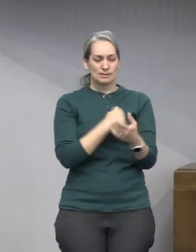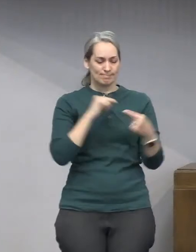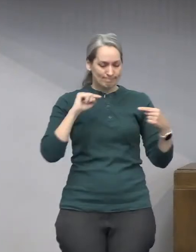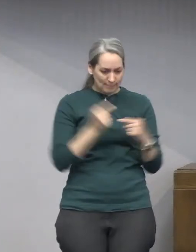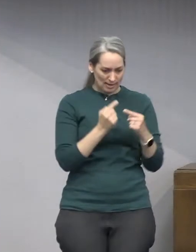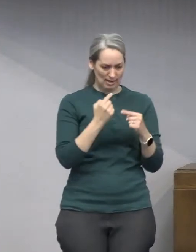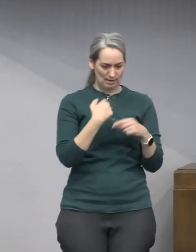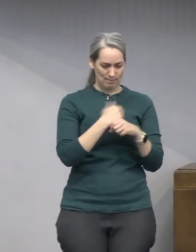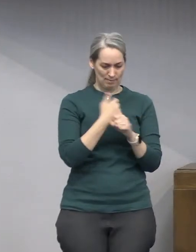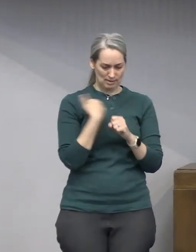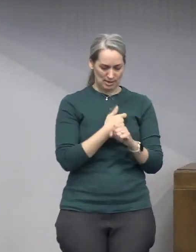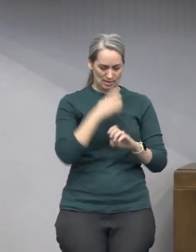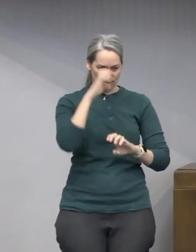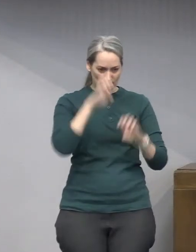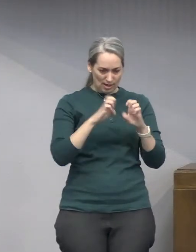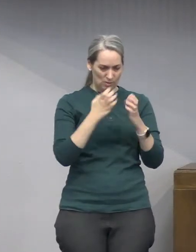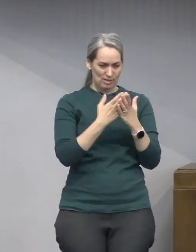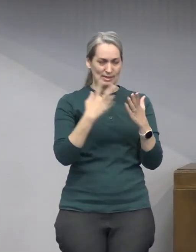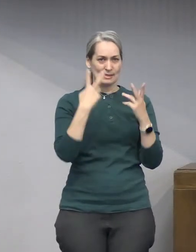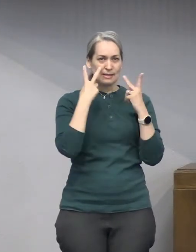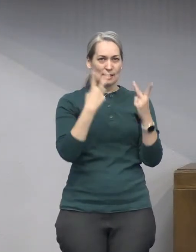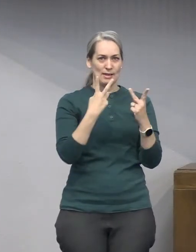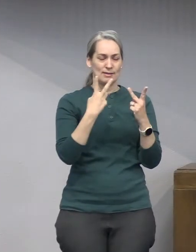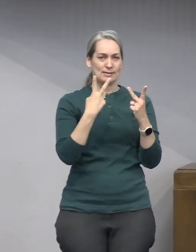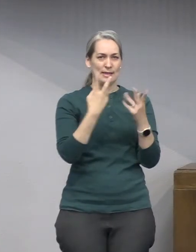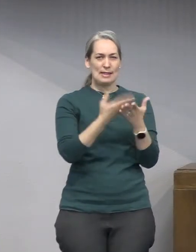us reevaluate and see things in a different light.